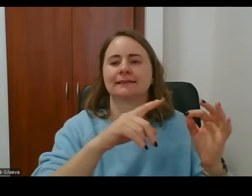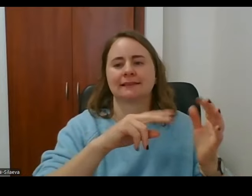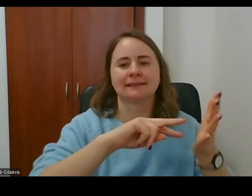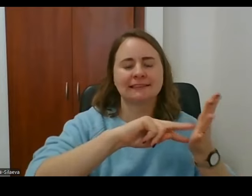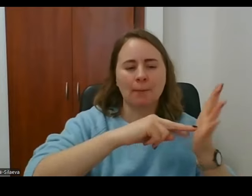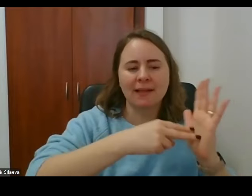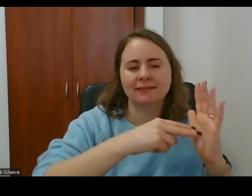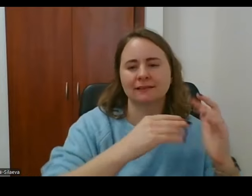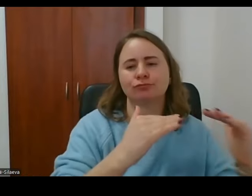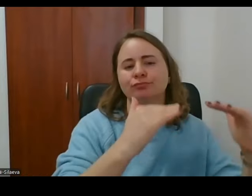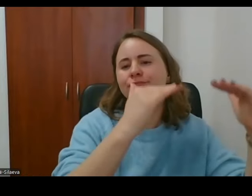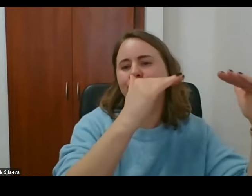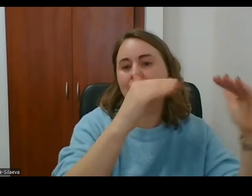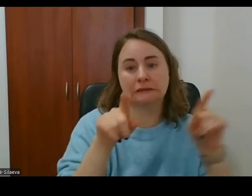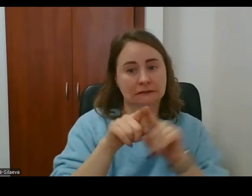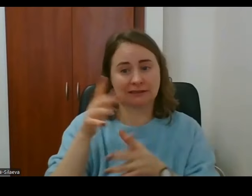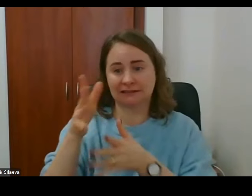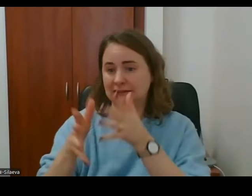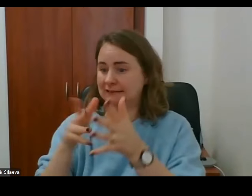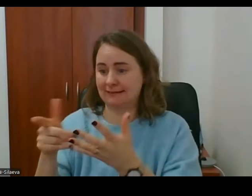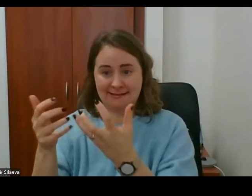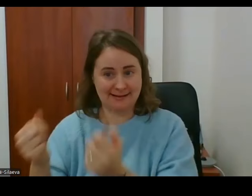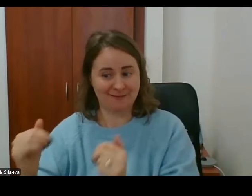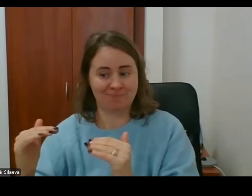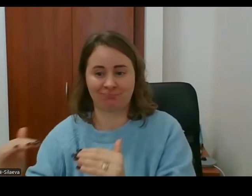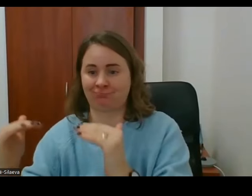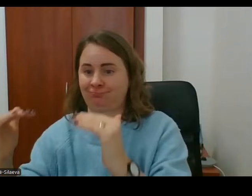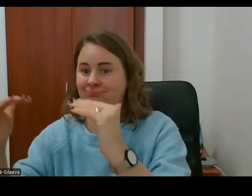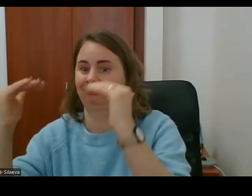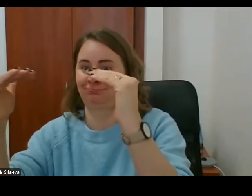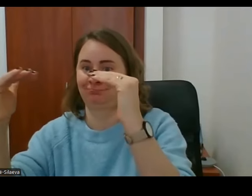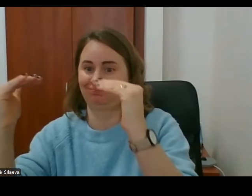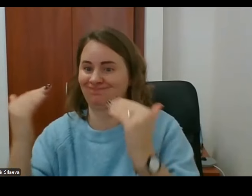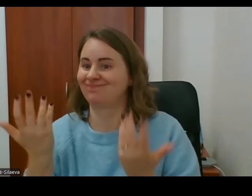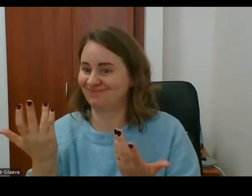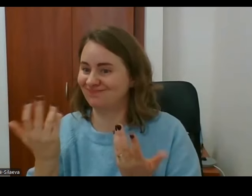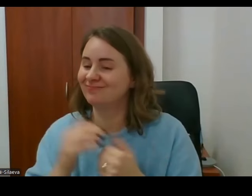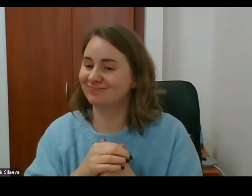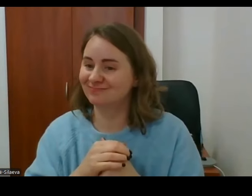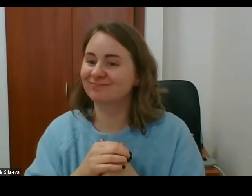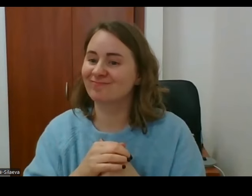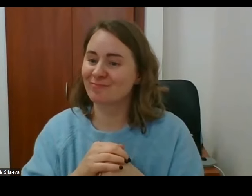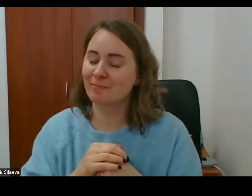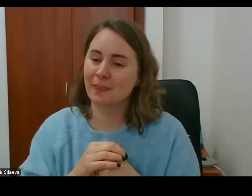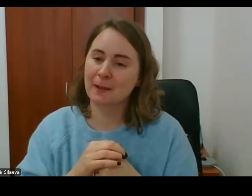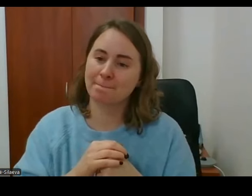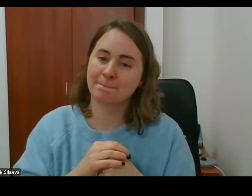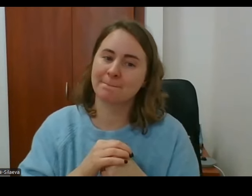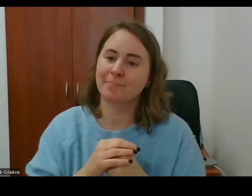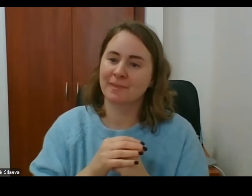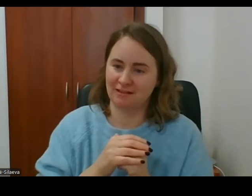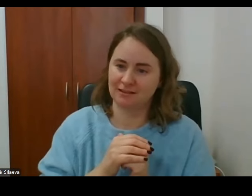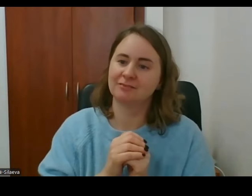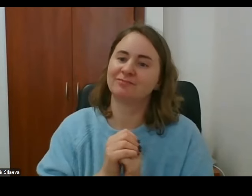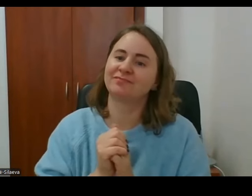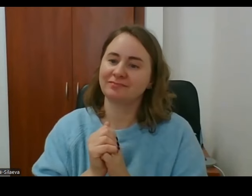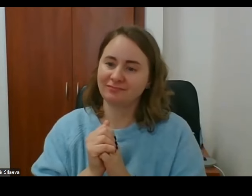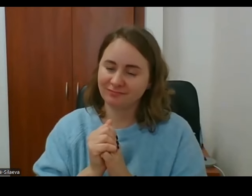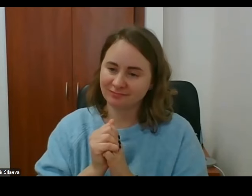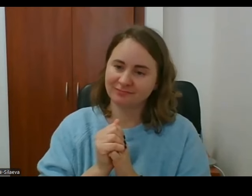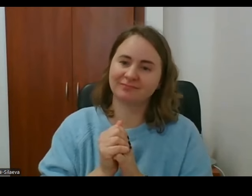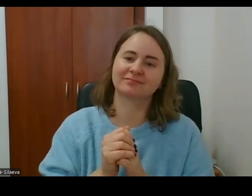but when we talk about sign language and spoken language, they're exactly equal because sign language has all